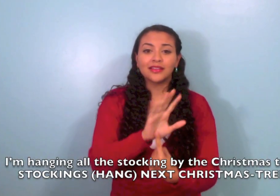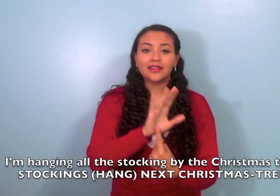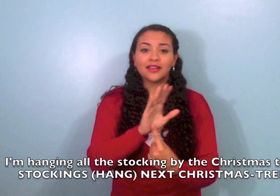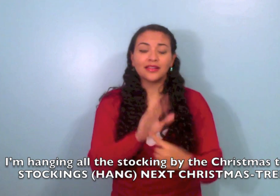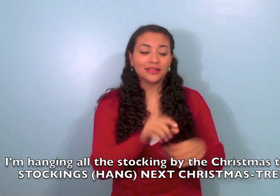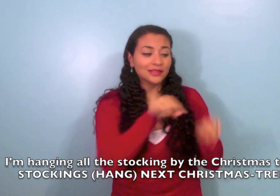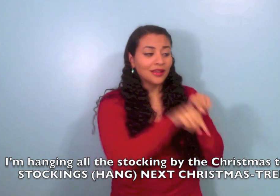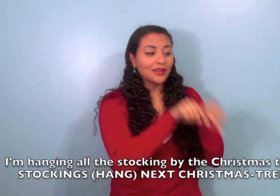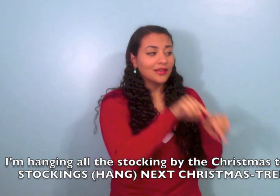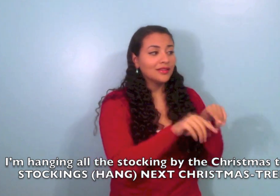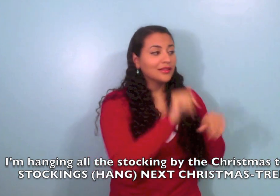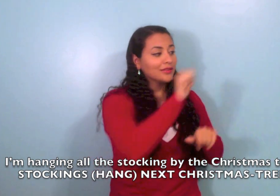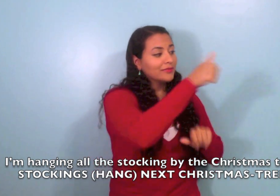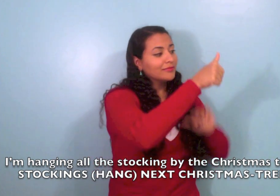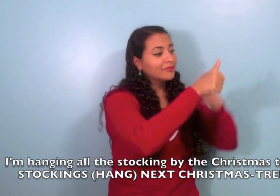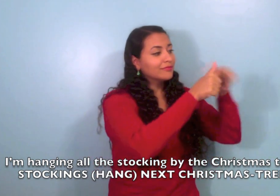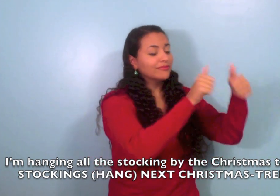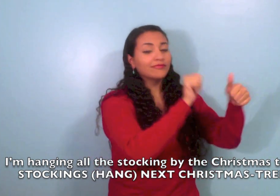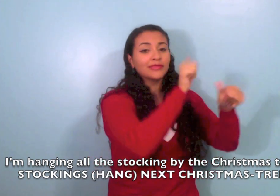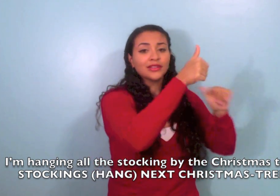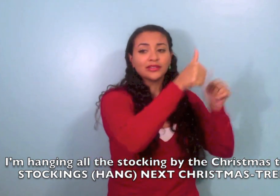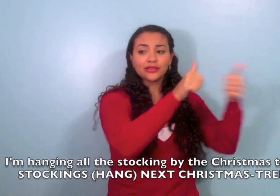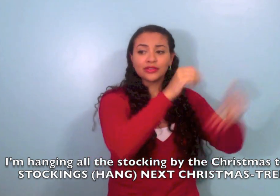The stockings by the Christmas tree.